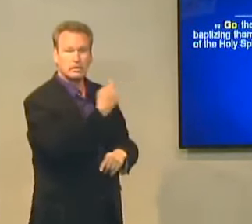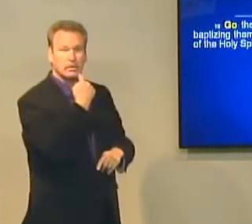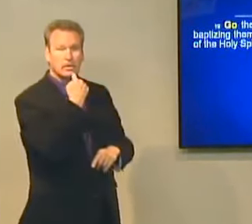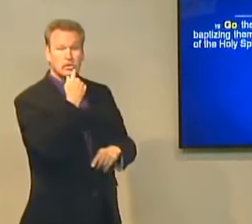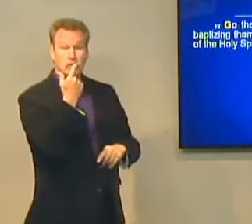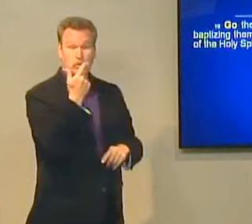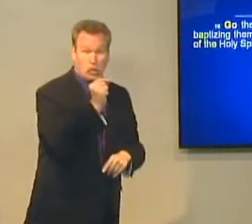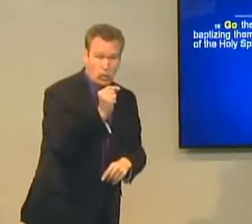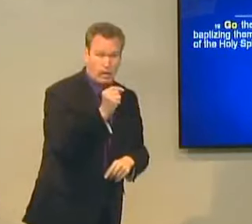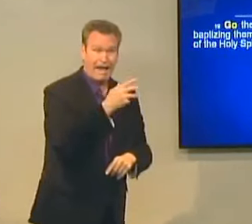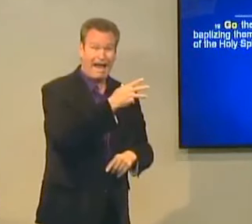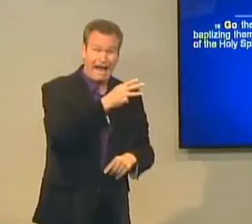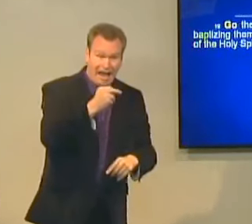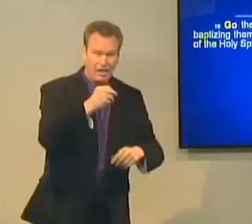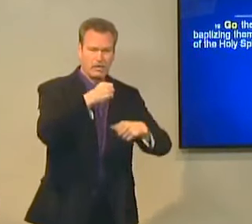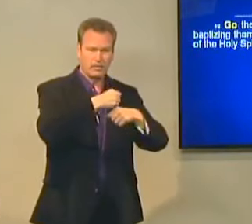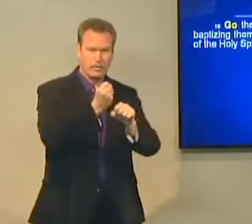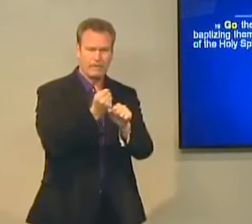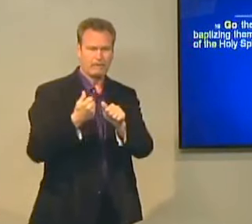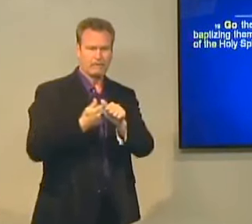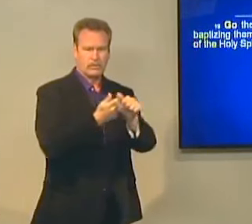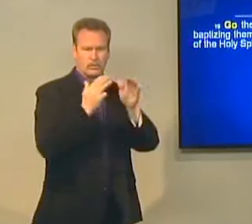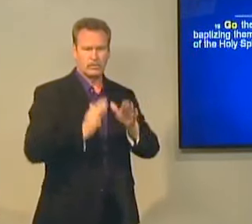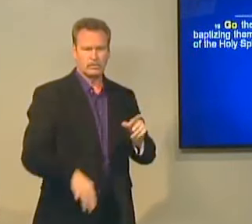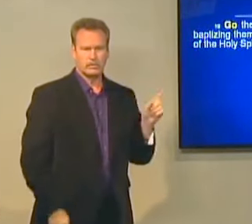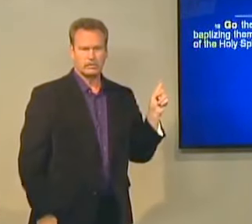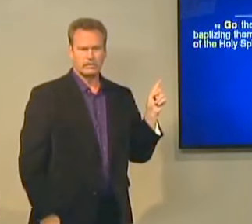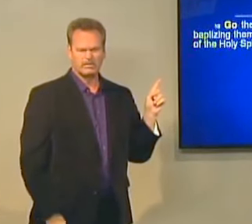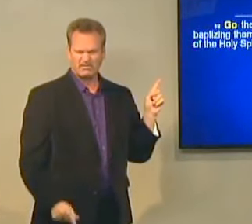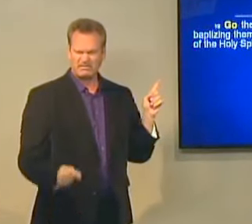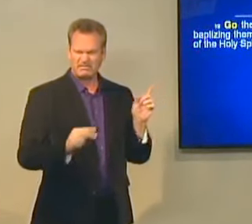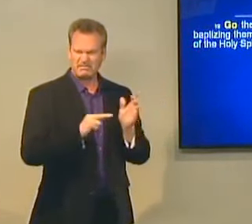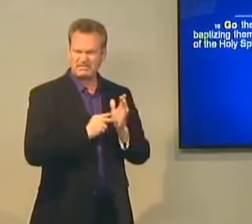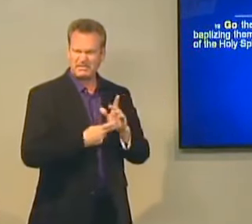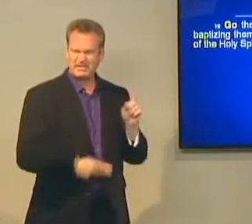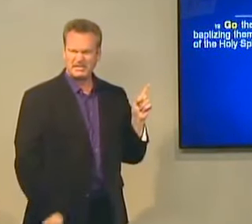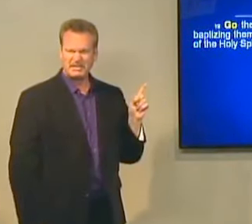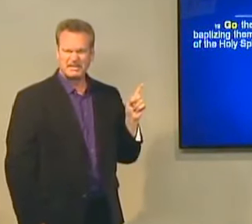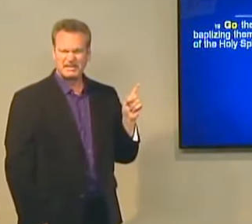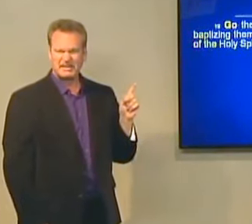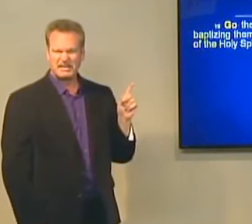but this says go and make disciples what does this mean?